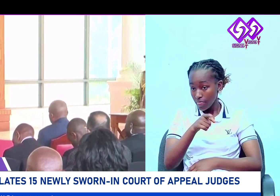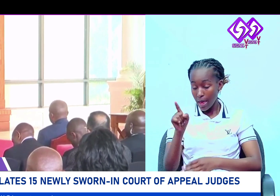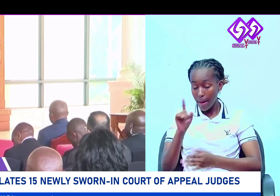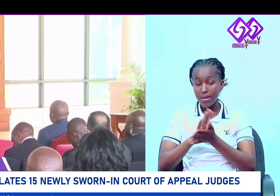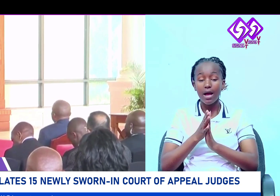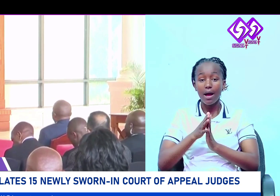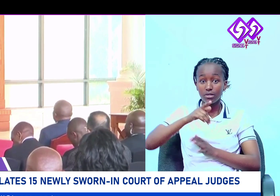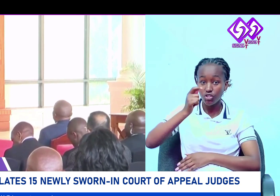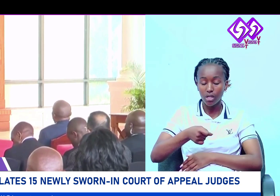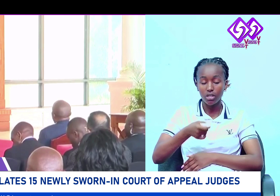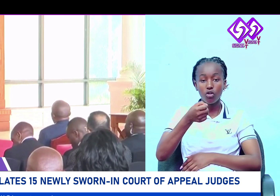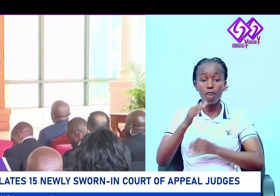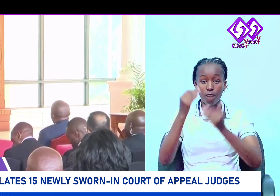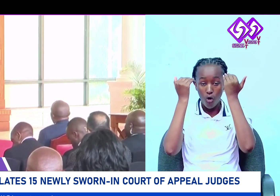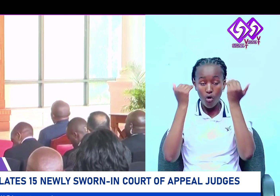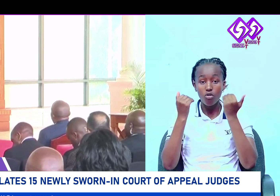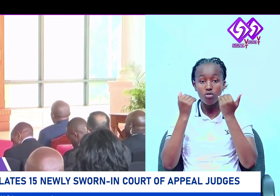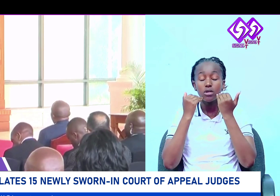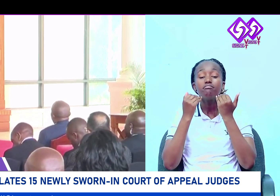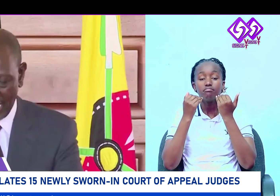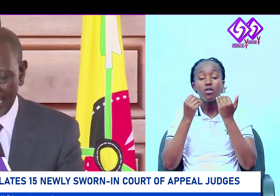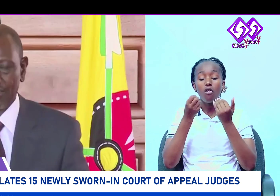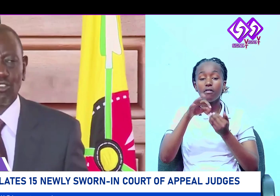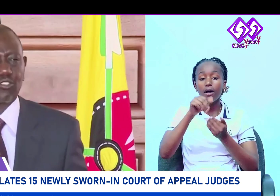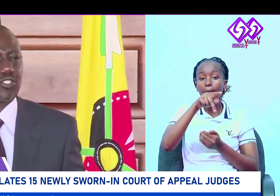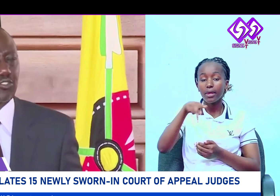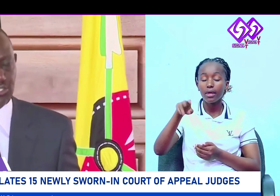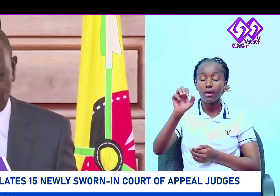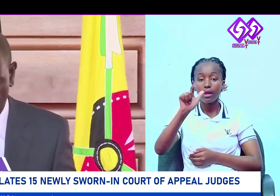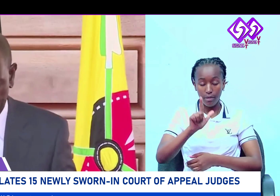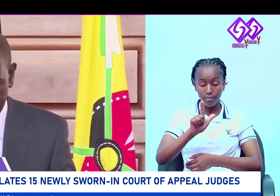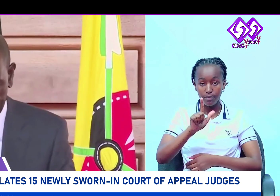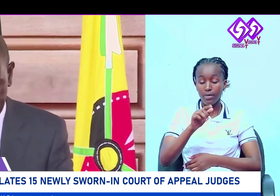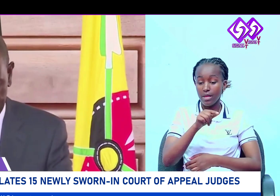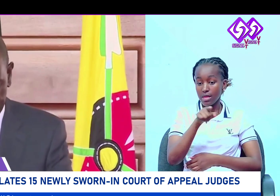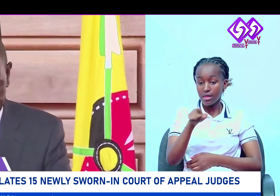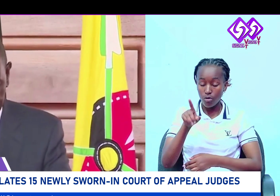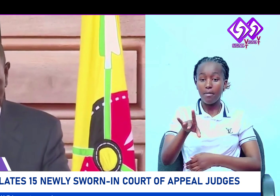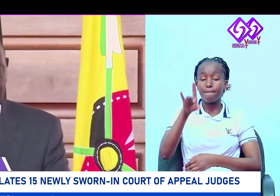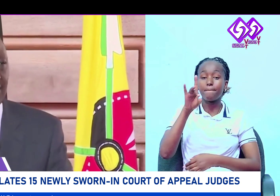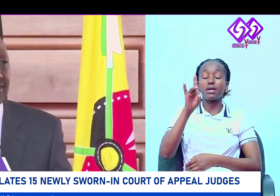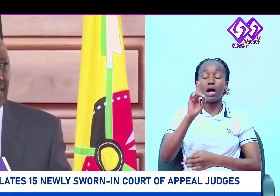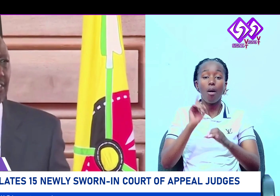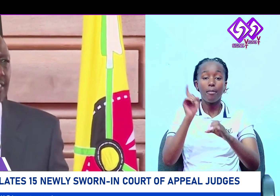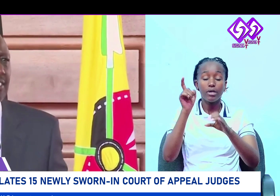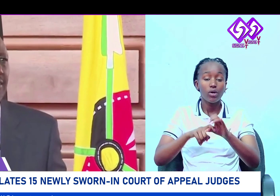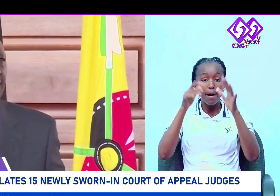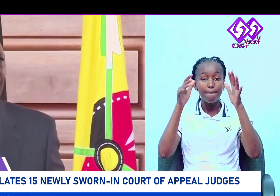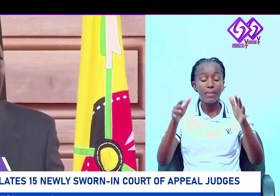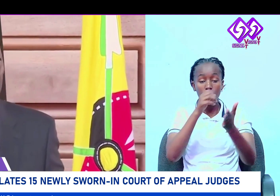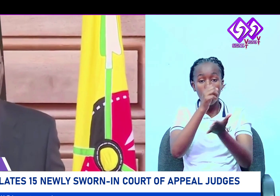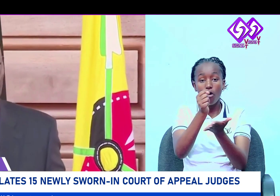Appeal, as you assume this high constitutional office in service of our